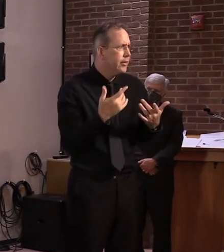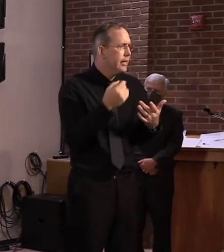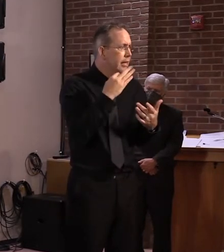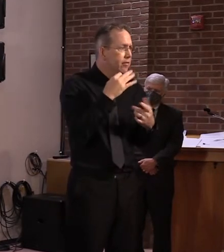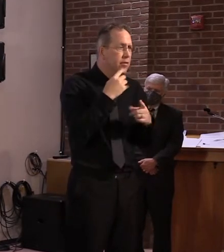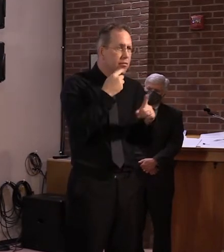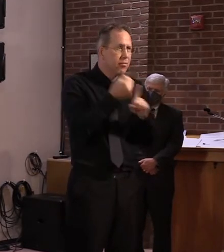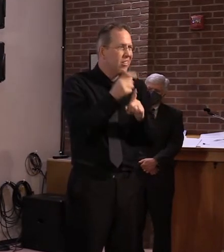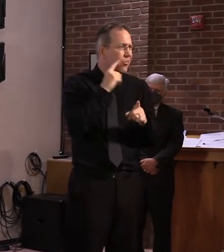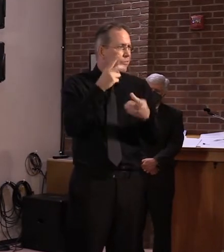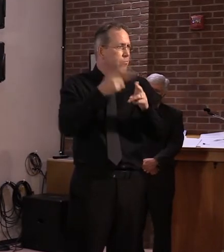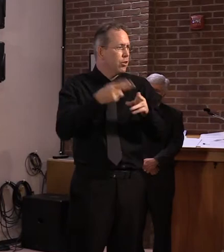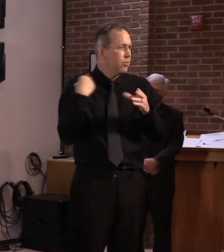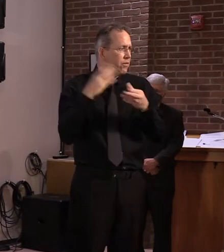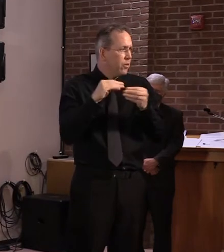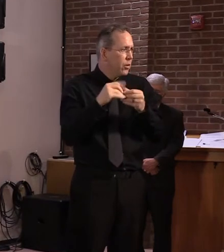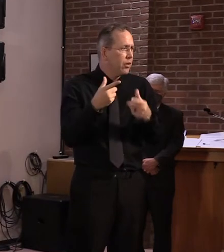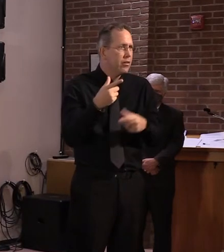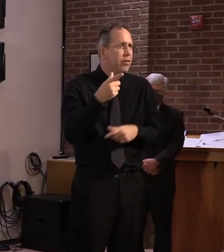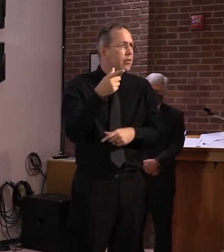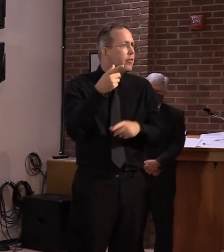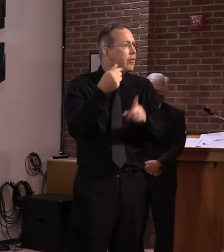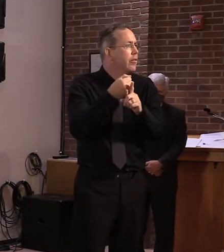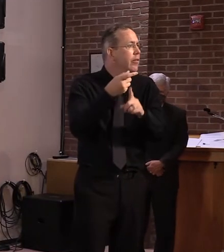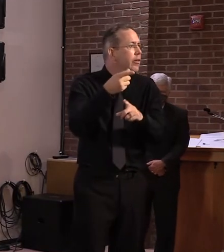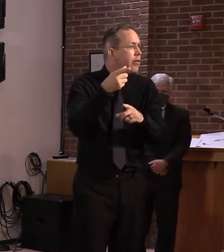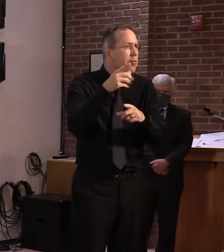non-compliance in some establishments, we'll have